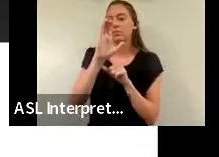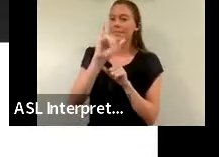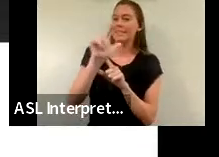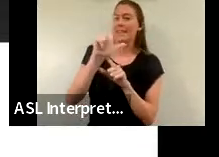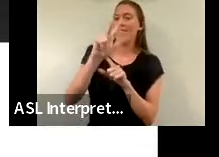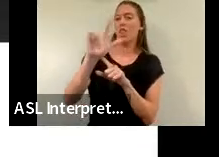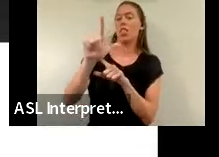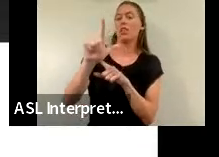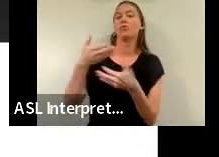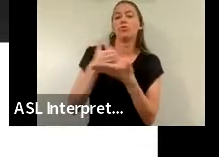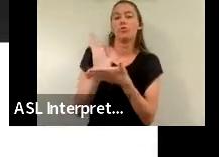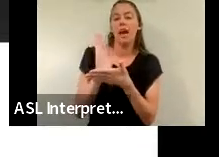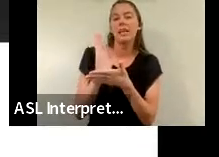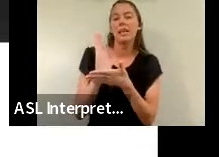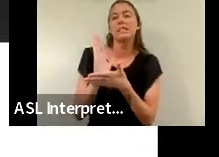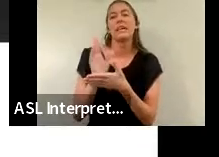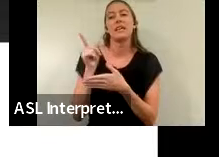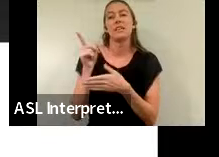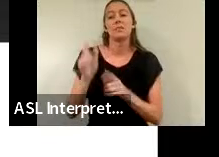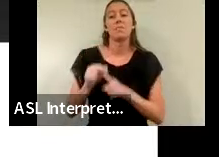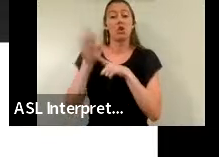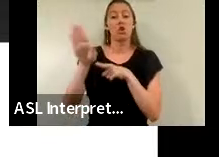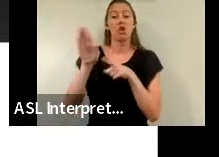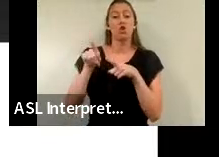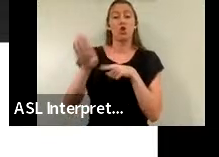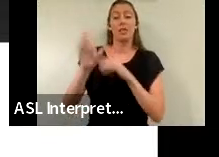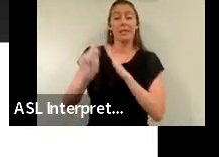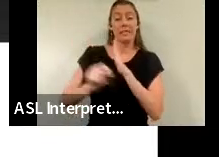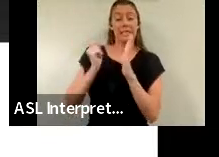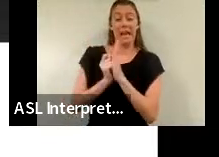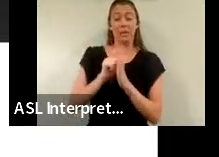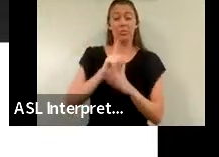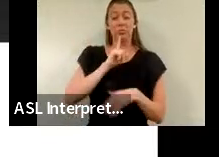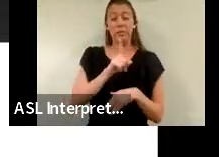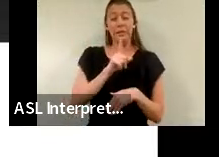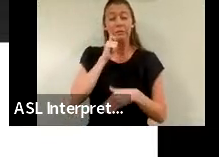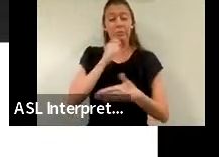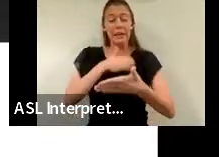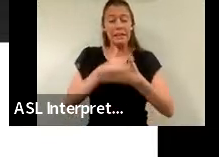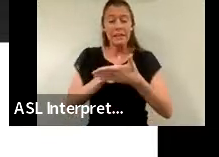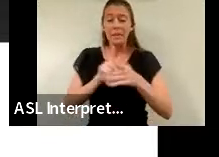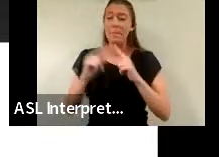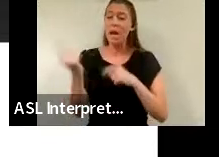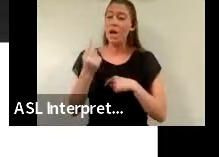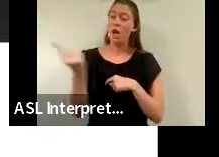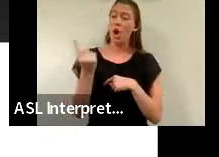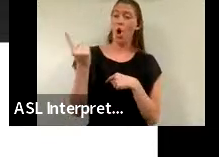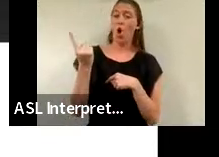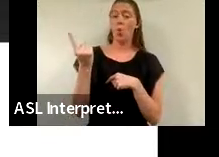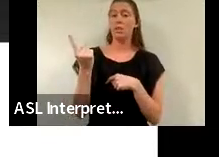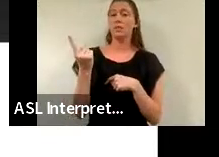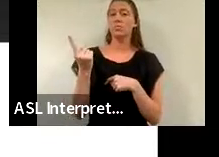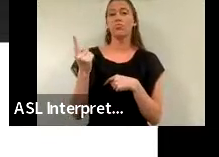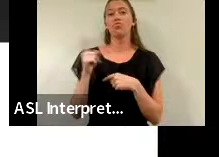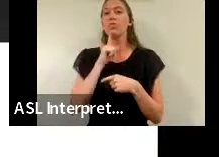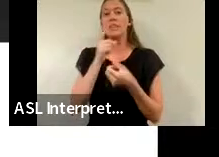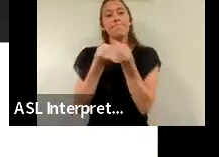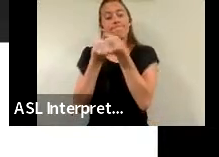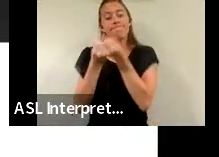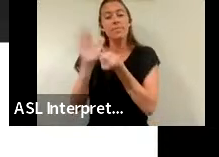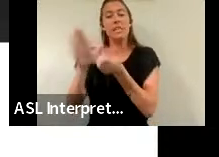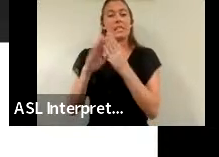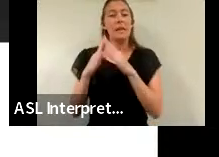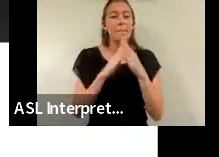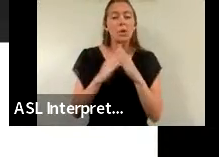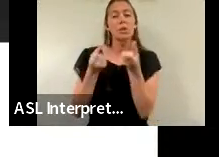in. But he was always someone who stood up for his community, stood up for humanity. And so we're just going to acknowledge